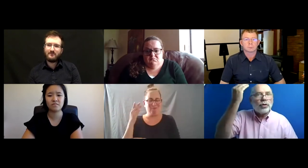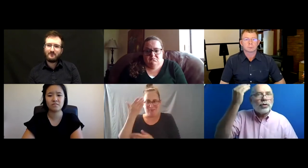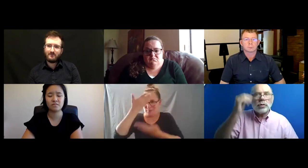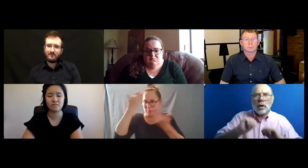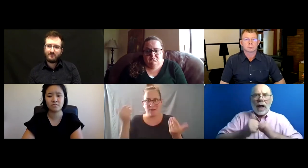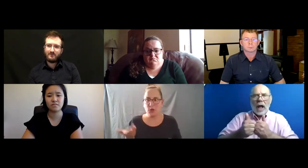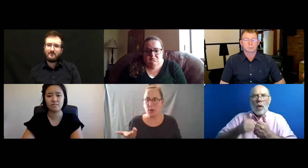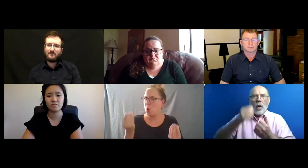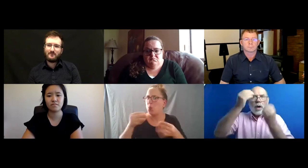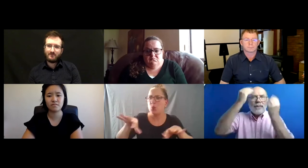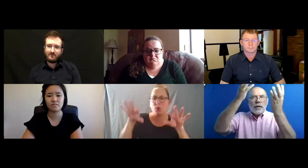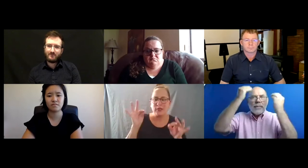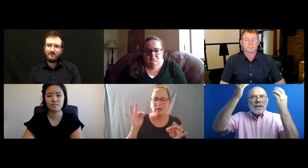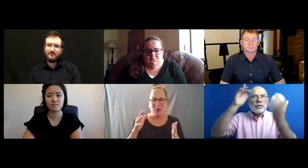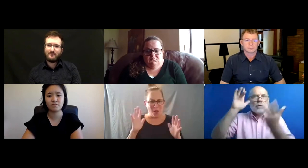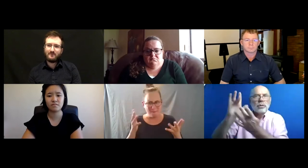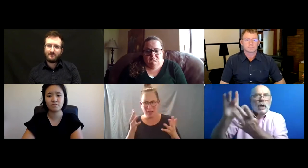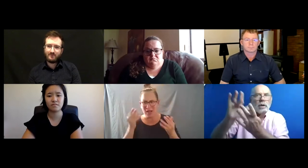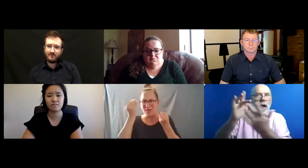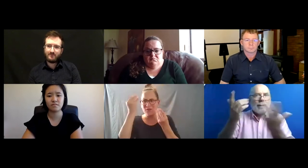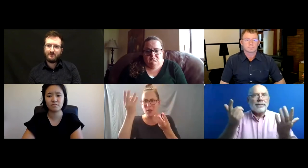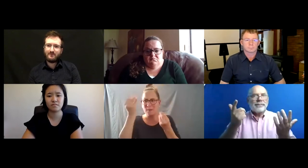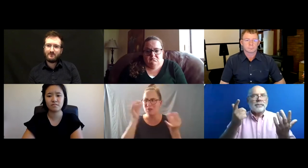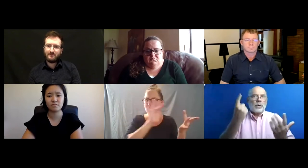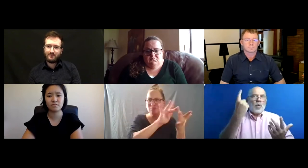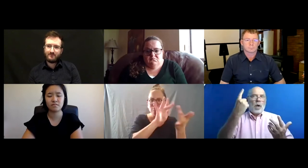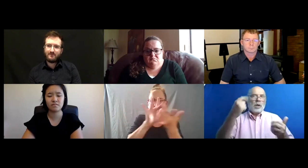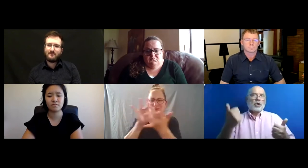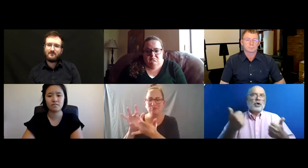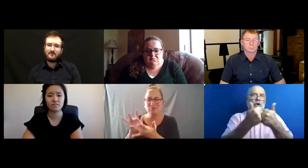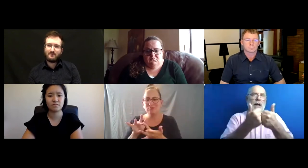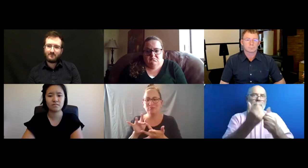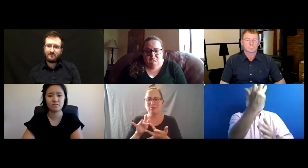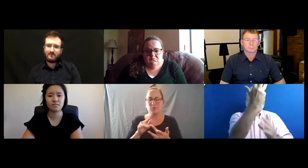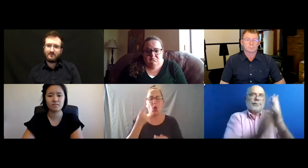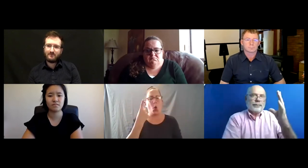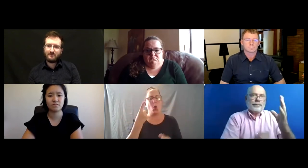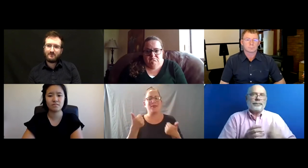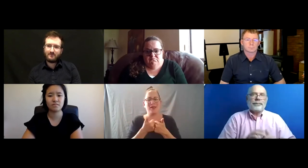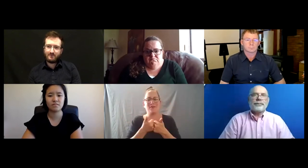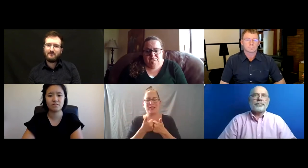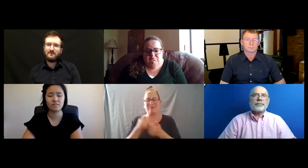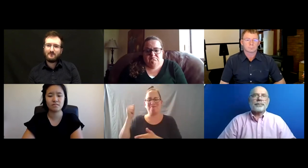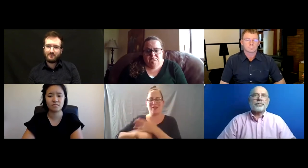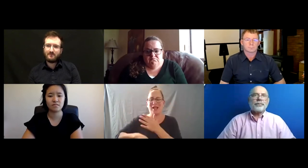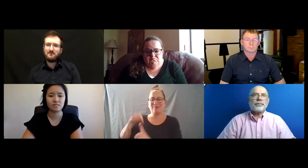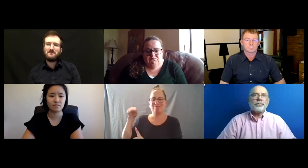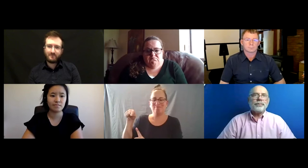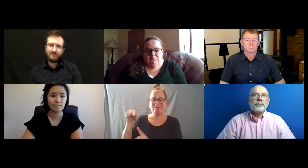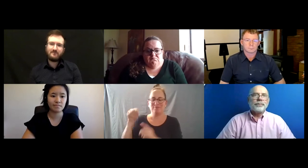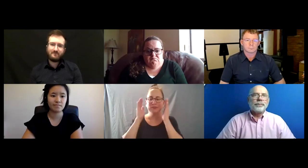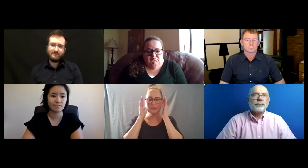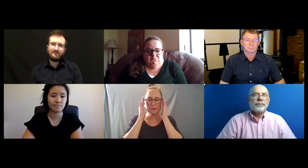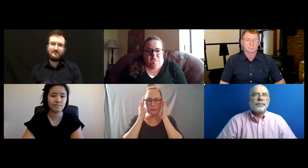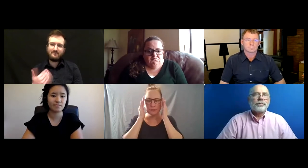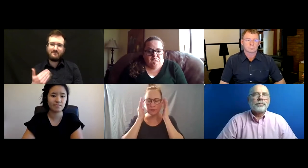hearing community at large are unaware of these programs and services. So we're seeing huge gaps